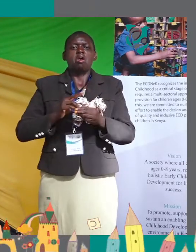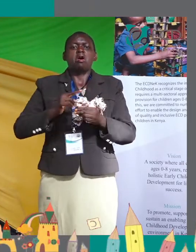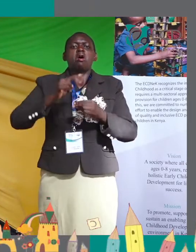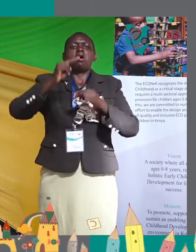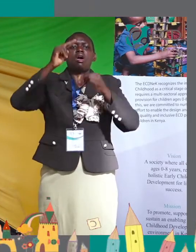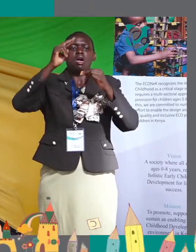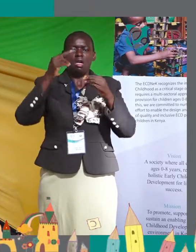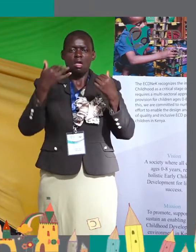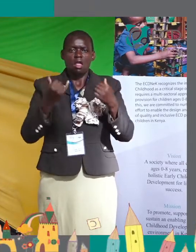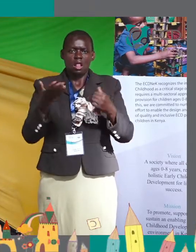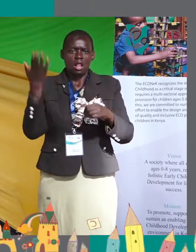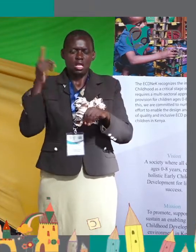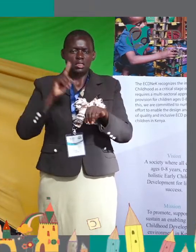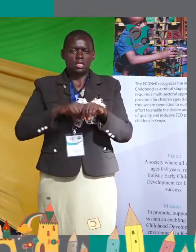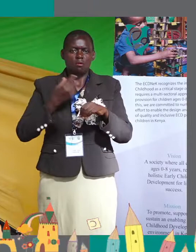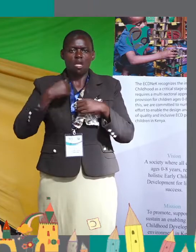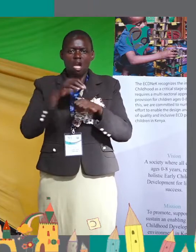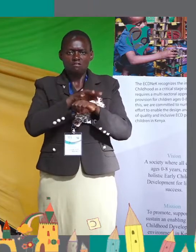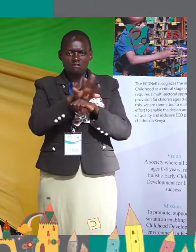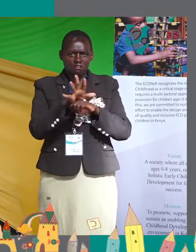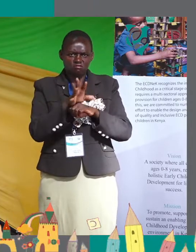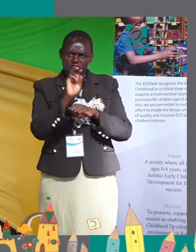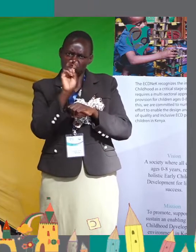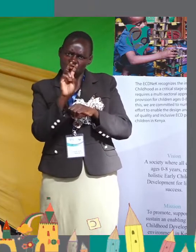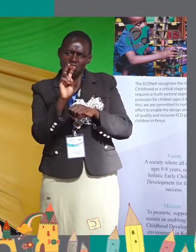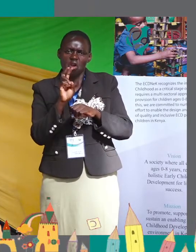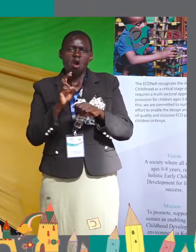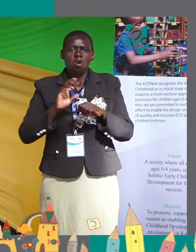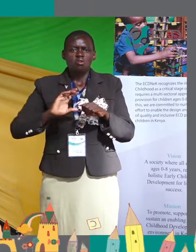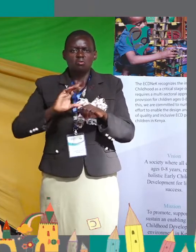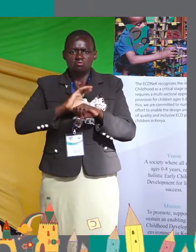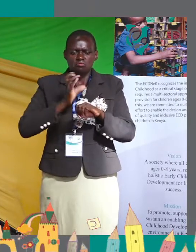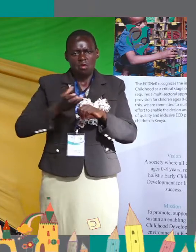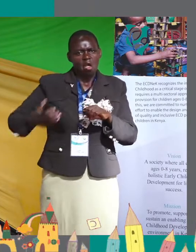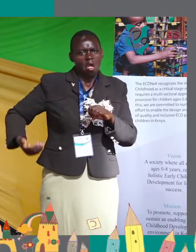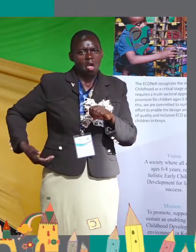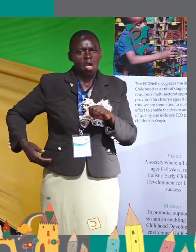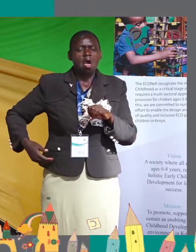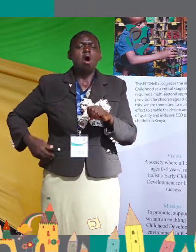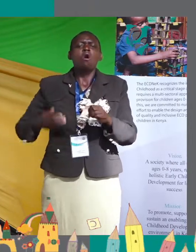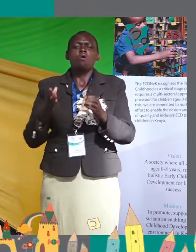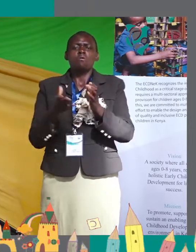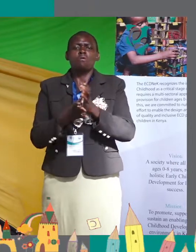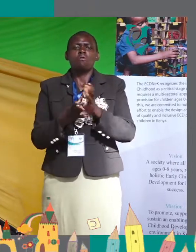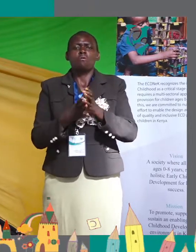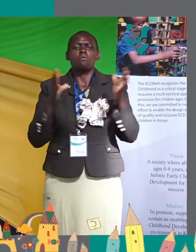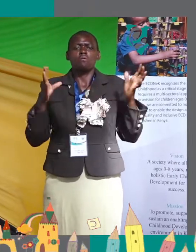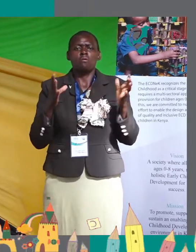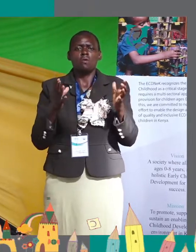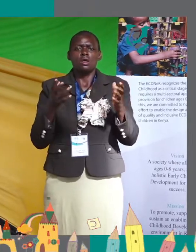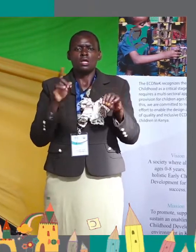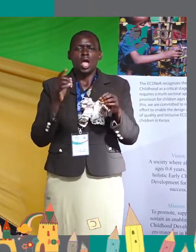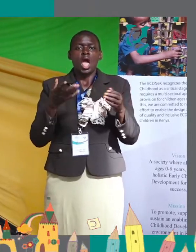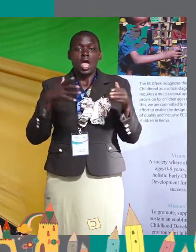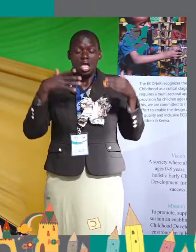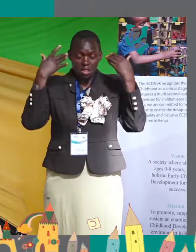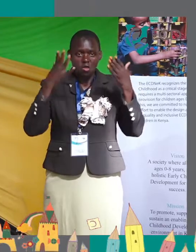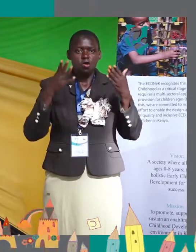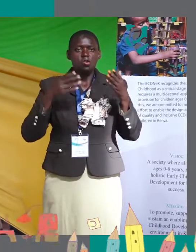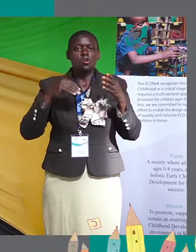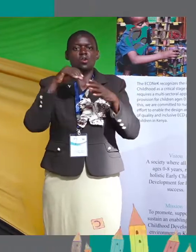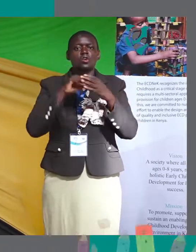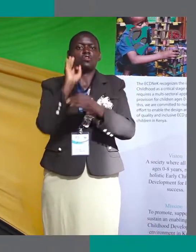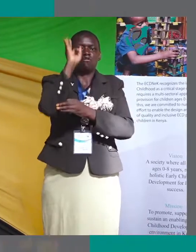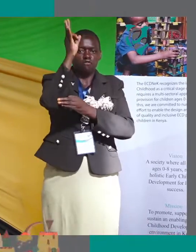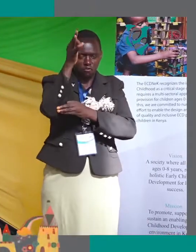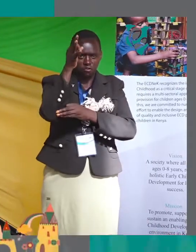we blamed COVID for the high rise of teenage pregnancy. I don't know what we will blame the coming years, because if I share